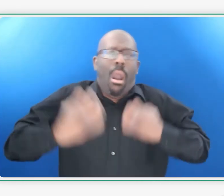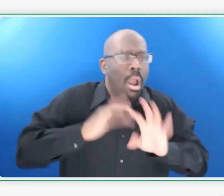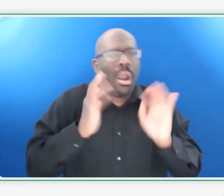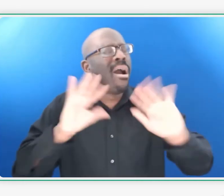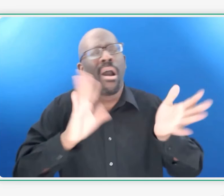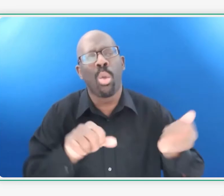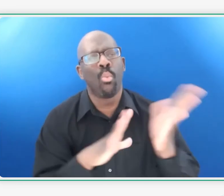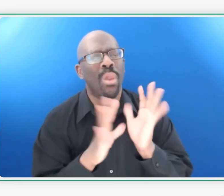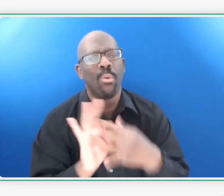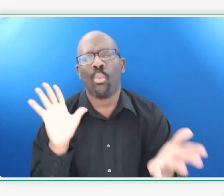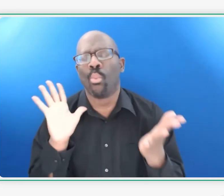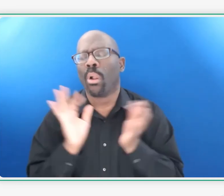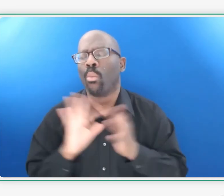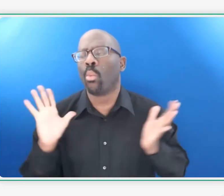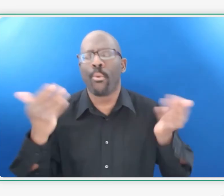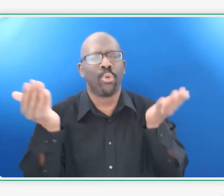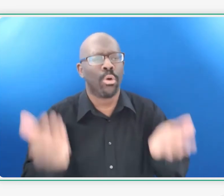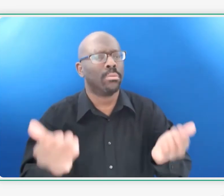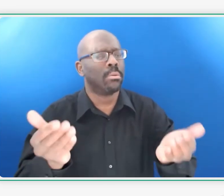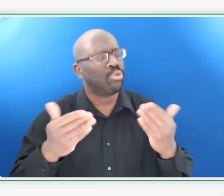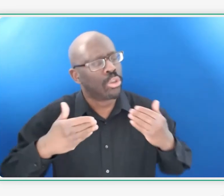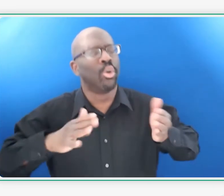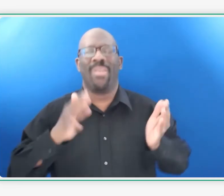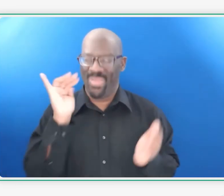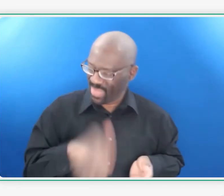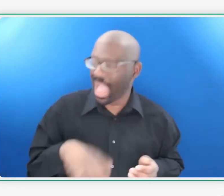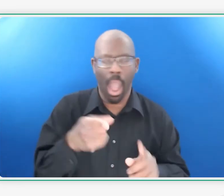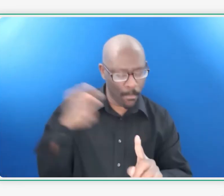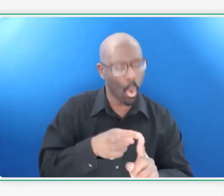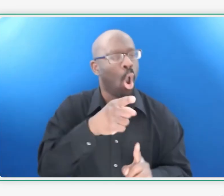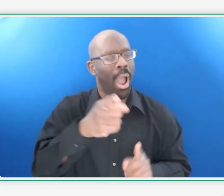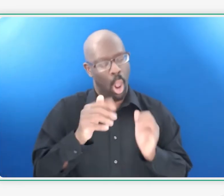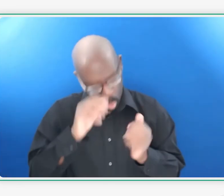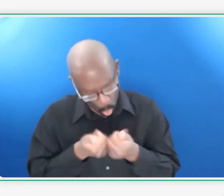We can't get stuck in our ways and get attached to the status quo. We need to let go.